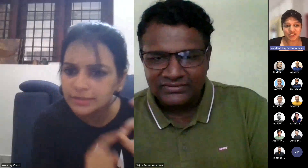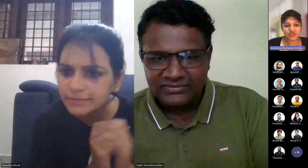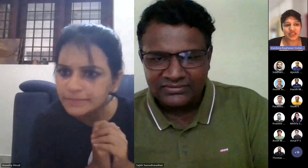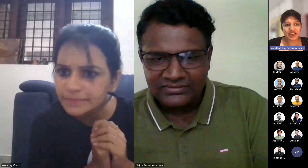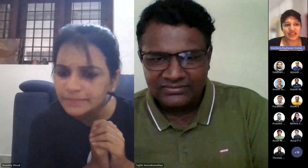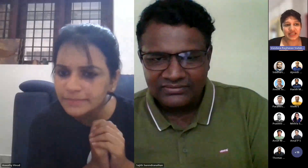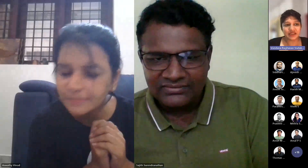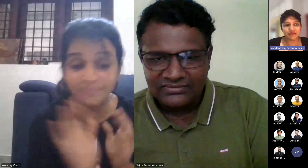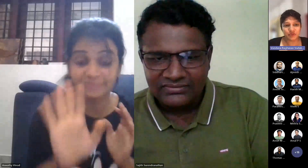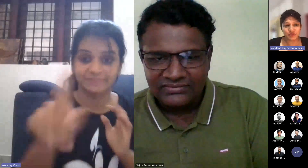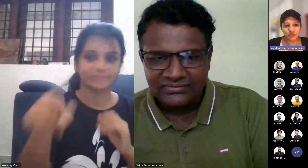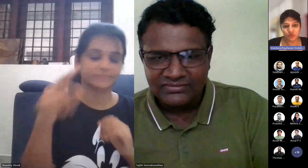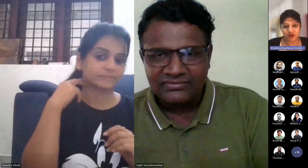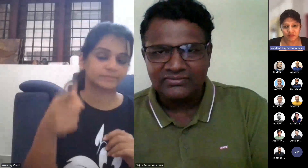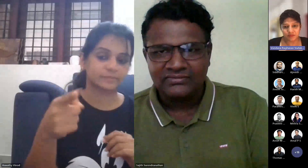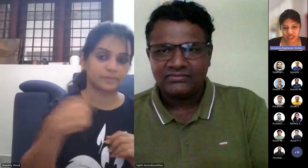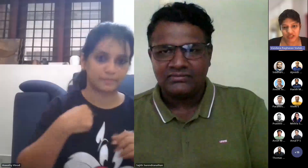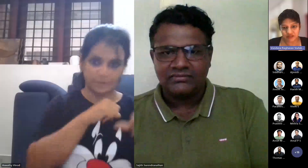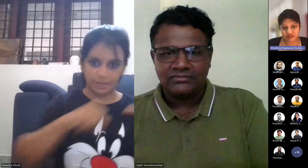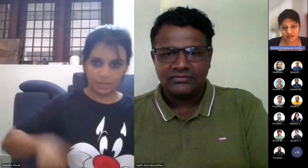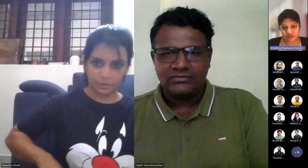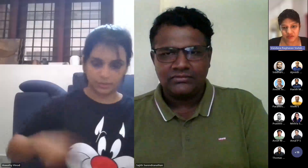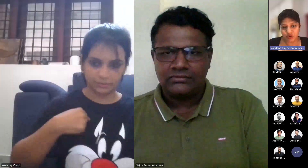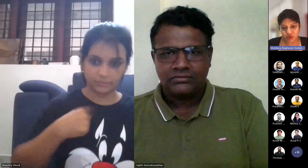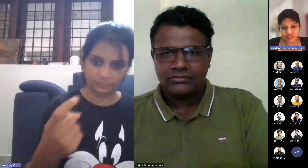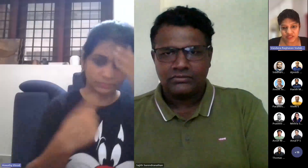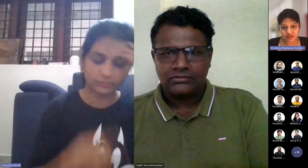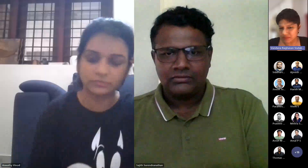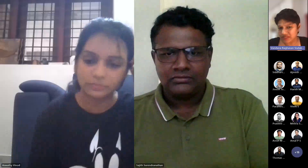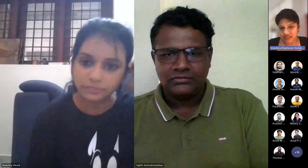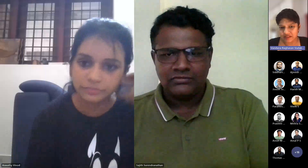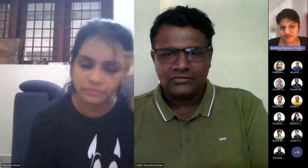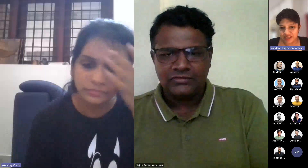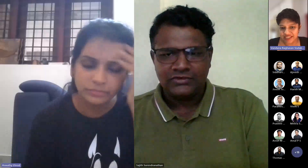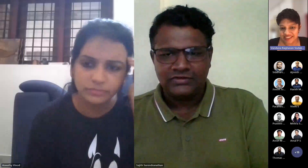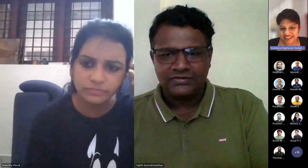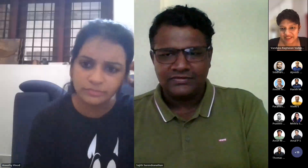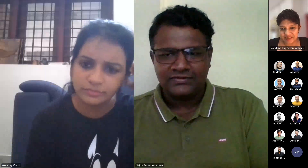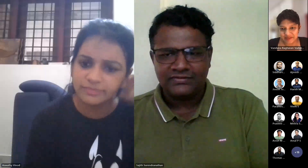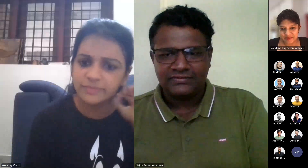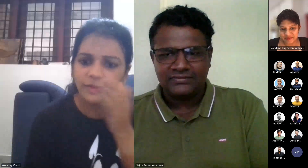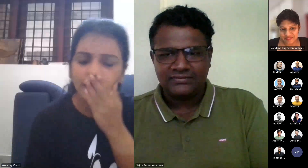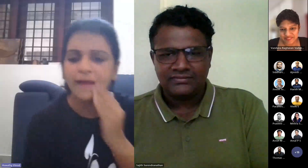Yeah, Aswathy, I'd like for you to share your closing comments, and if any.